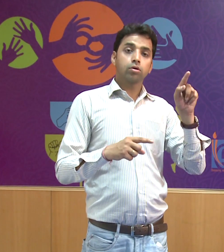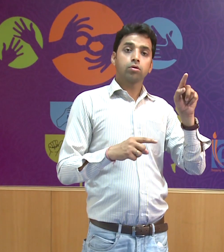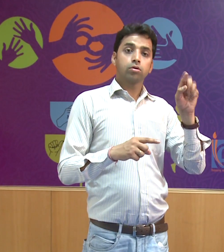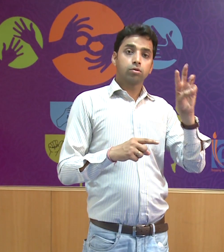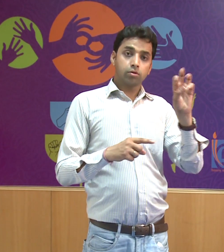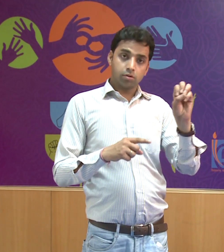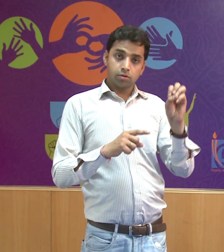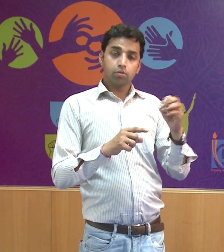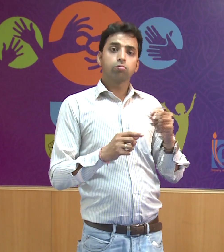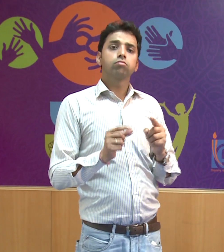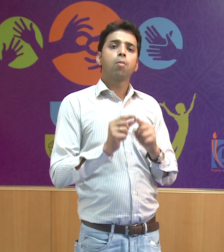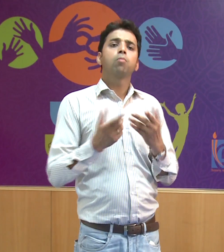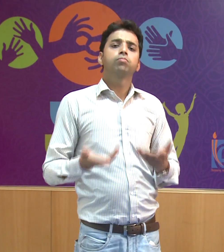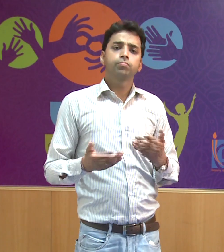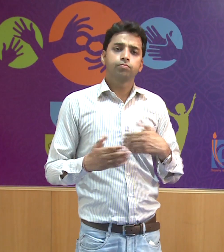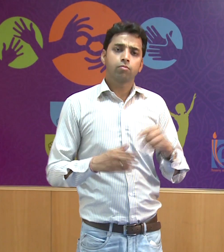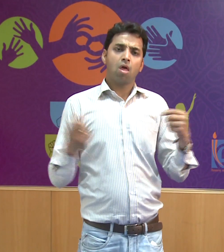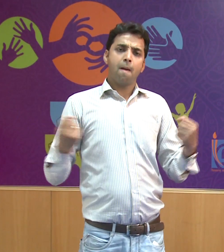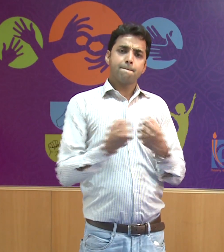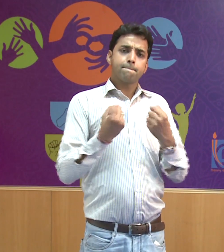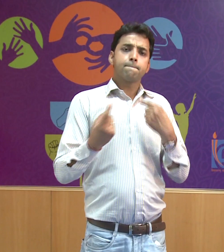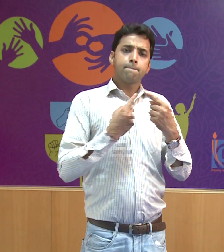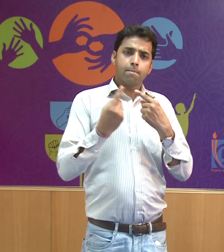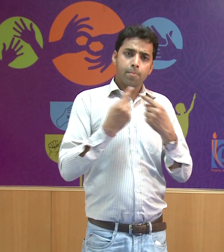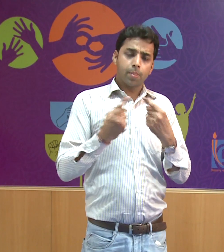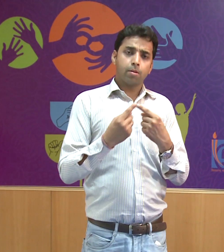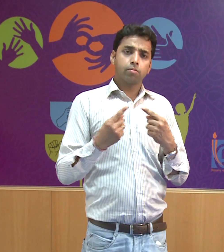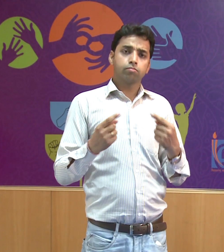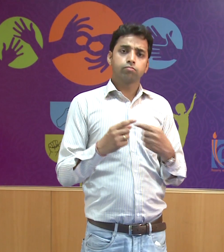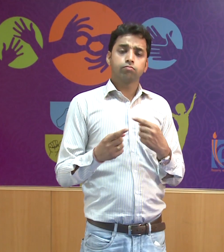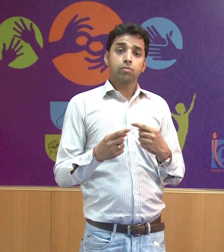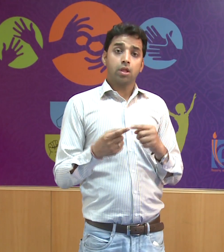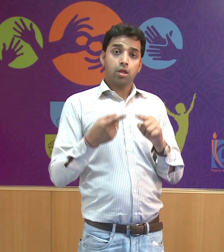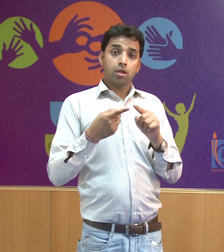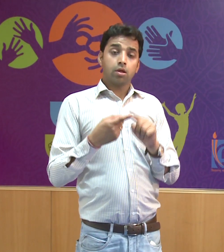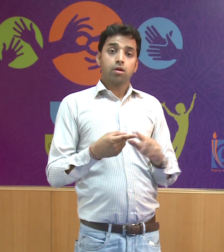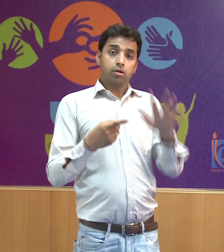and the debate between Anglicans and the Orientals.